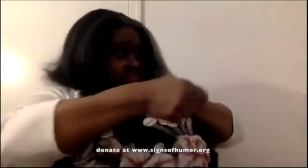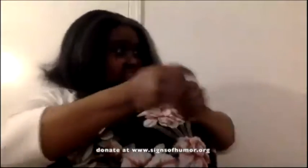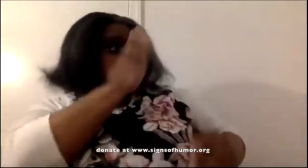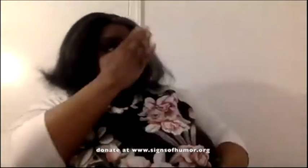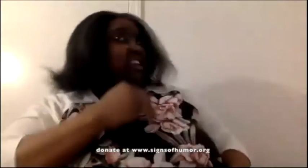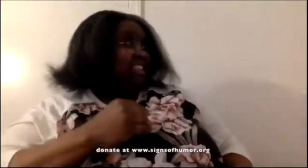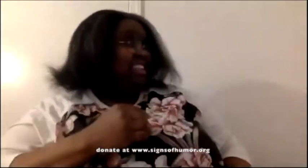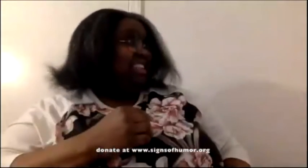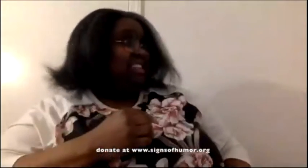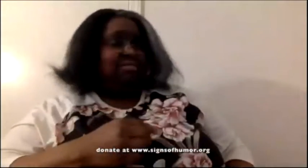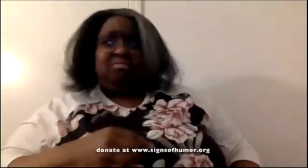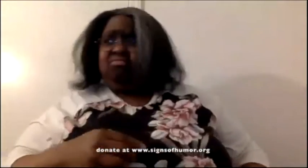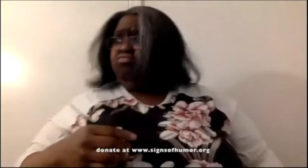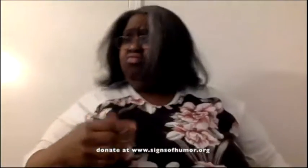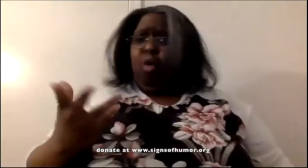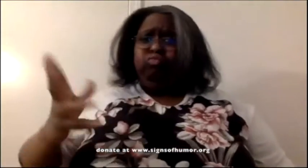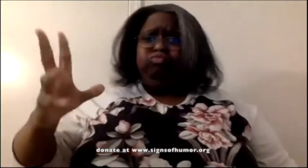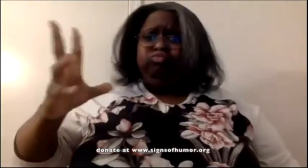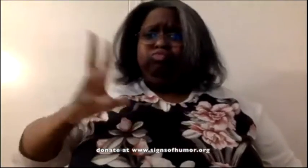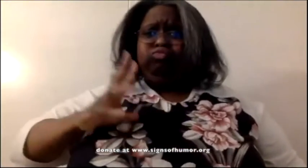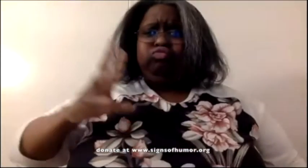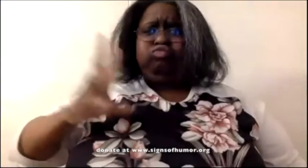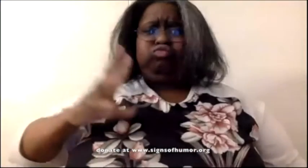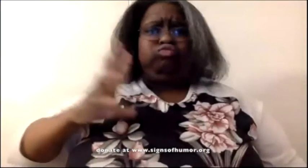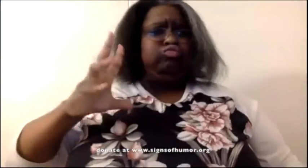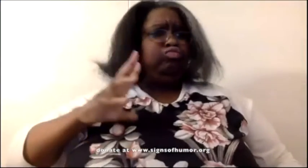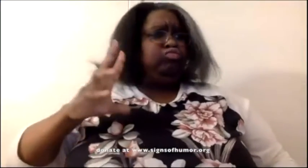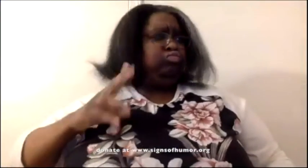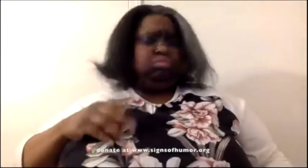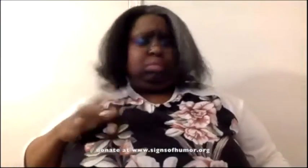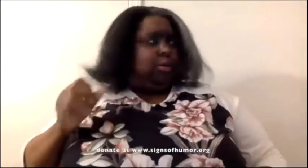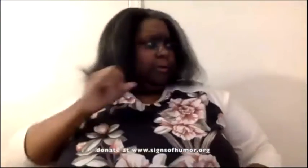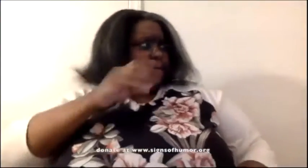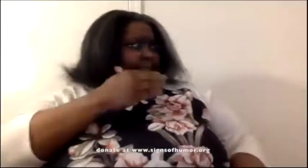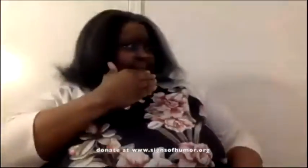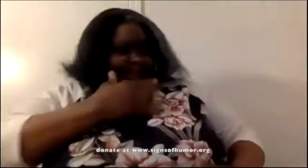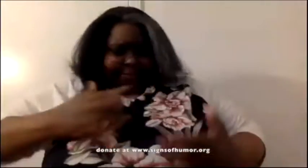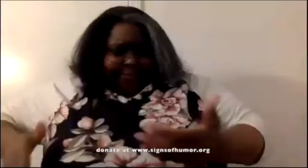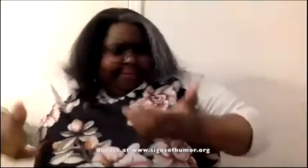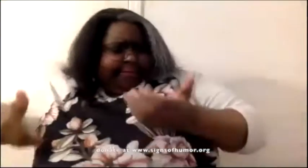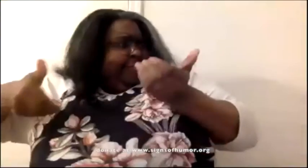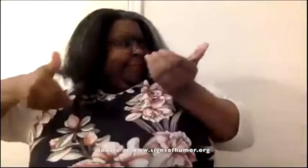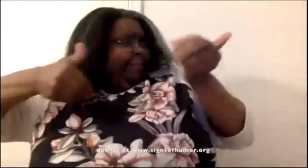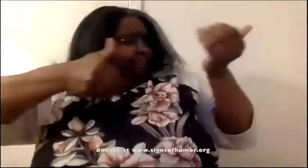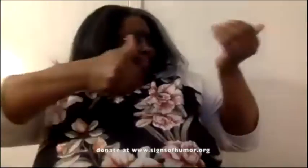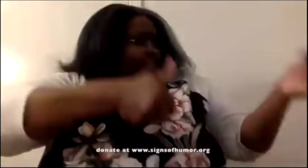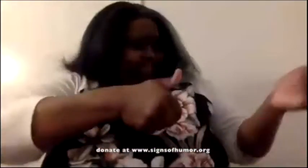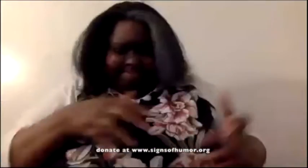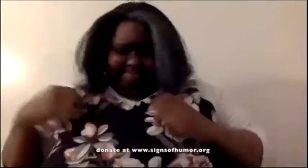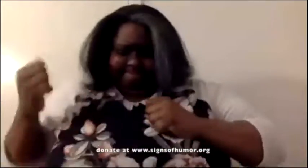You give us the mirrors. Cowboy said, sure, no problem. So they go